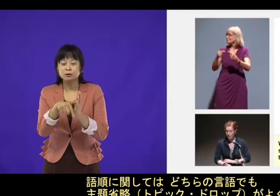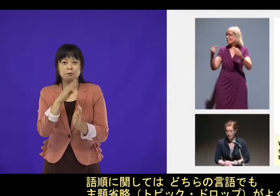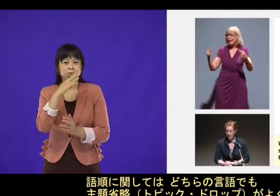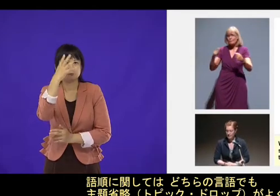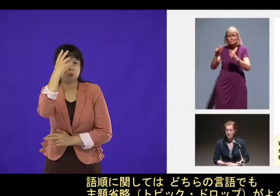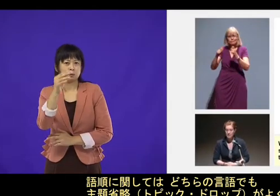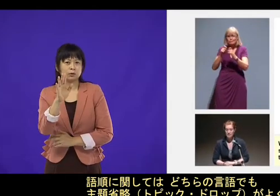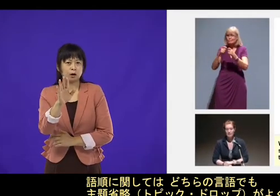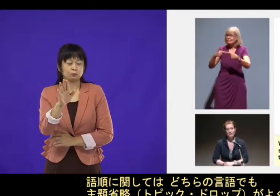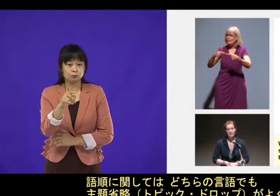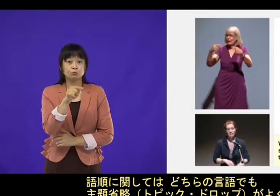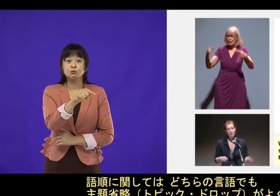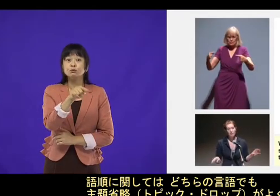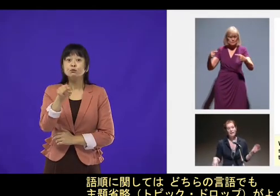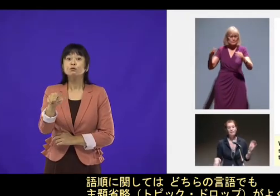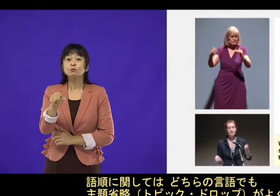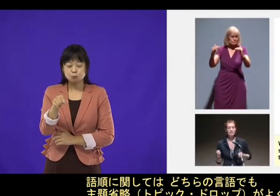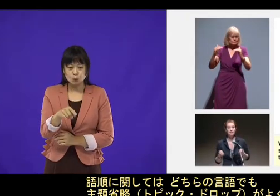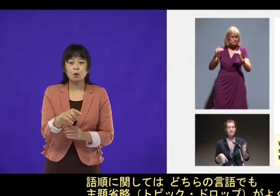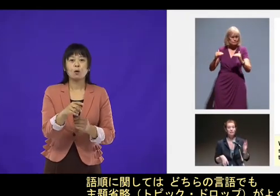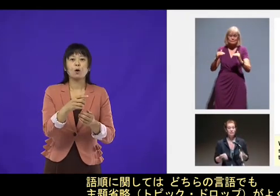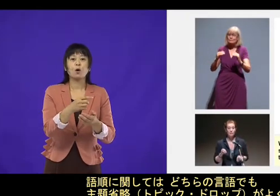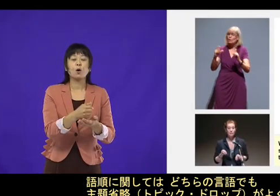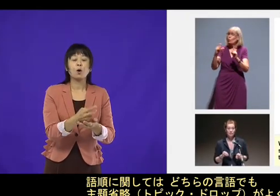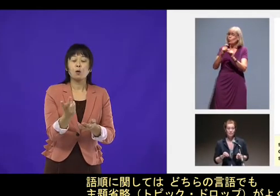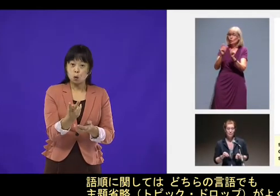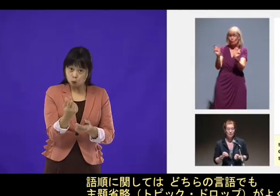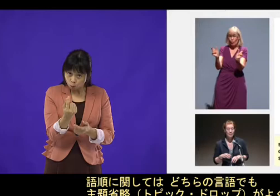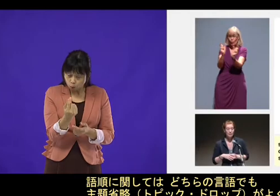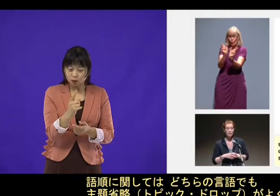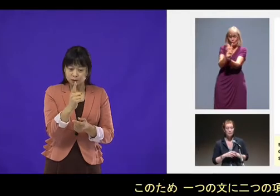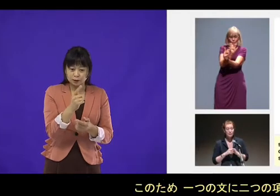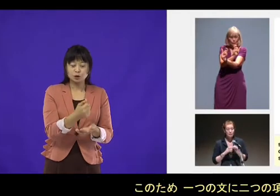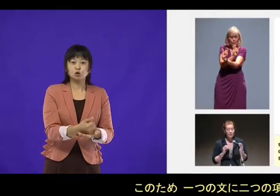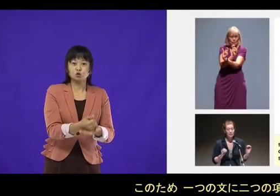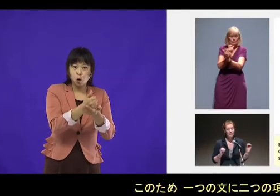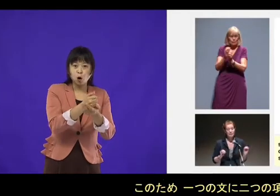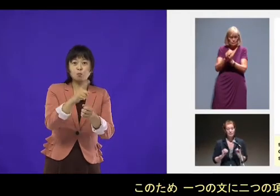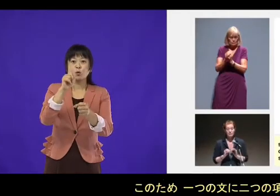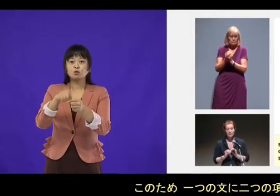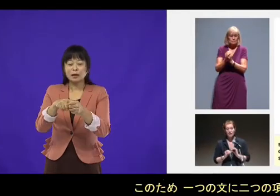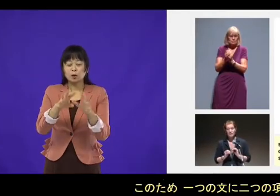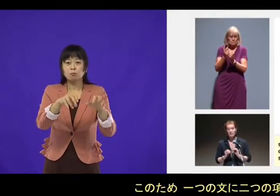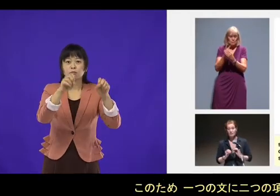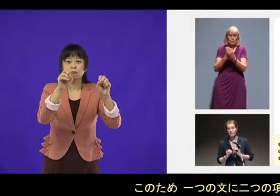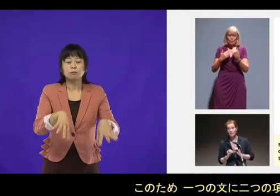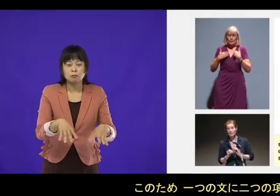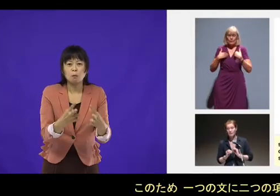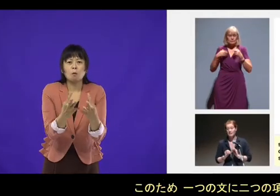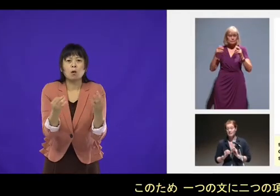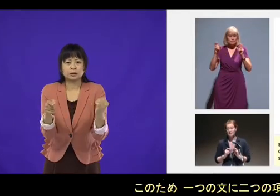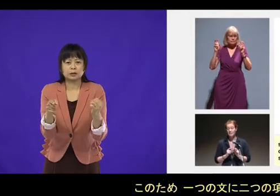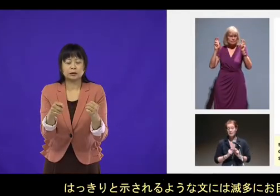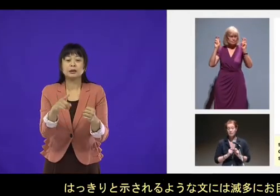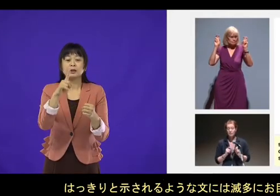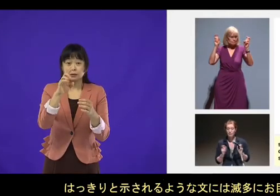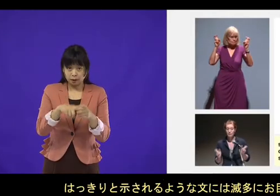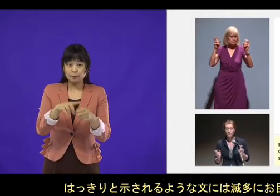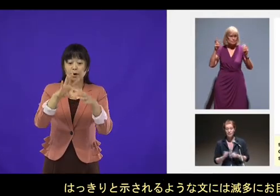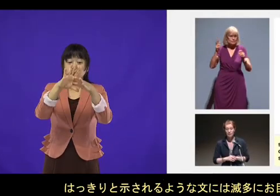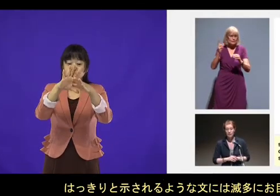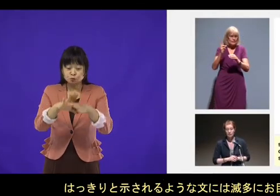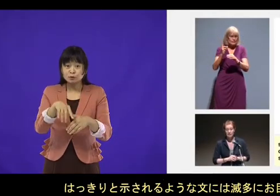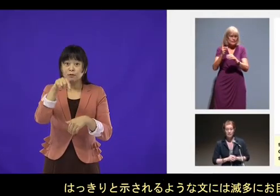word order, it's interesting to see that in both languages there's a lot of topic drop. So it's very rare to find a sentence with